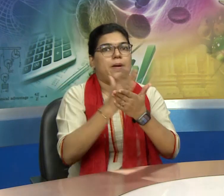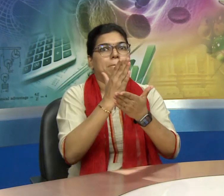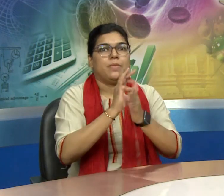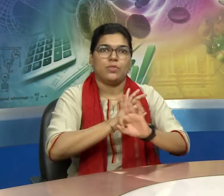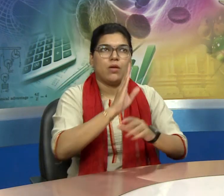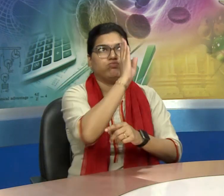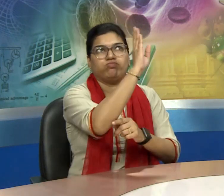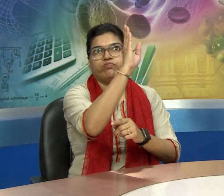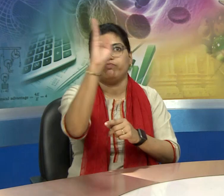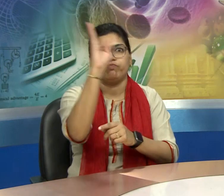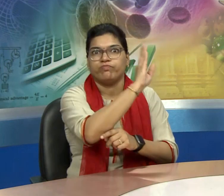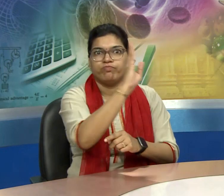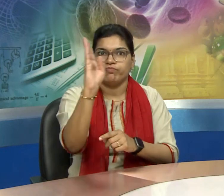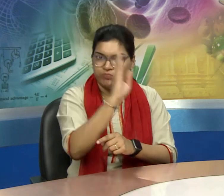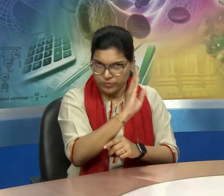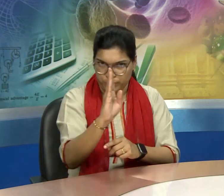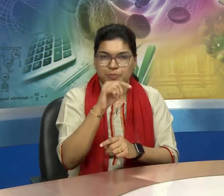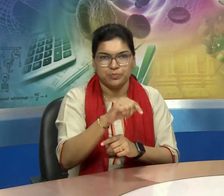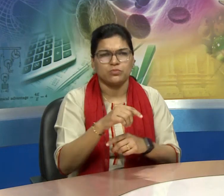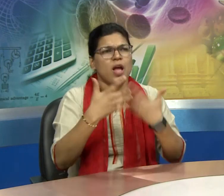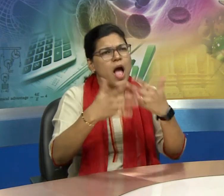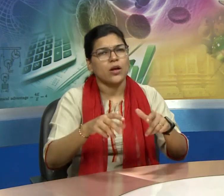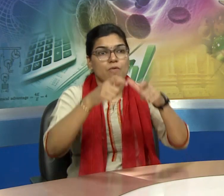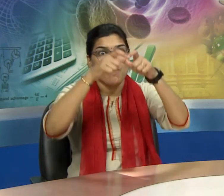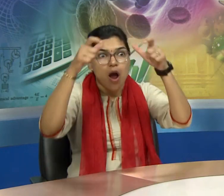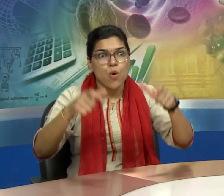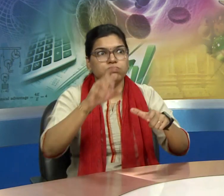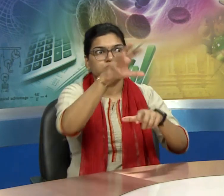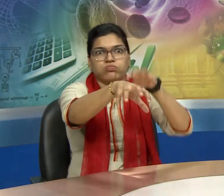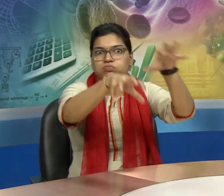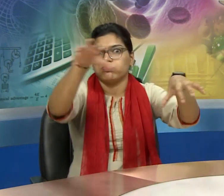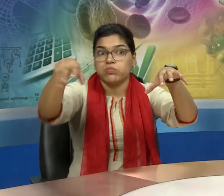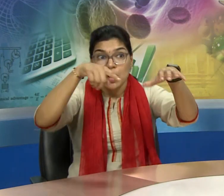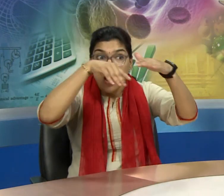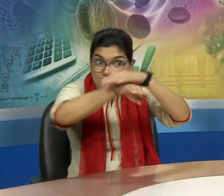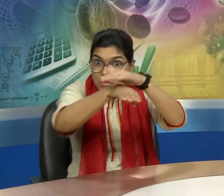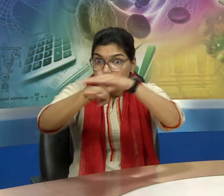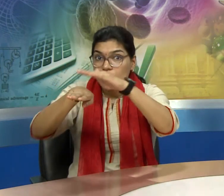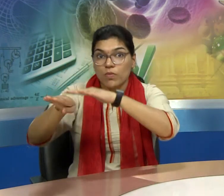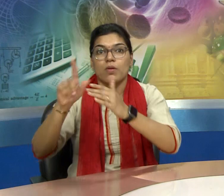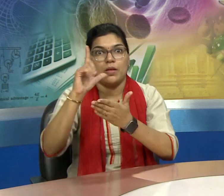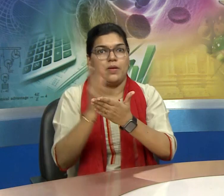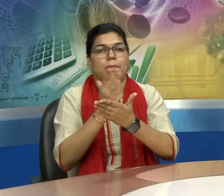subjects. So a place where books can be kept and stored is known as